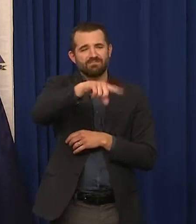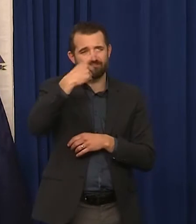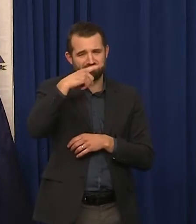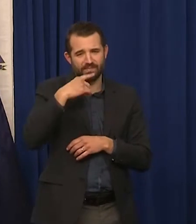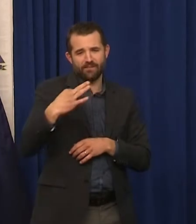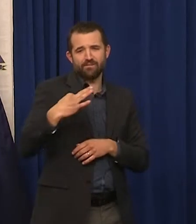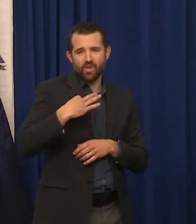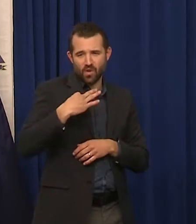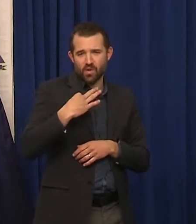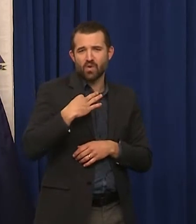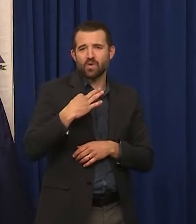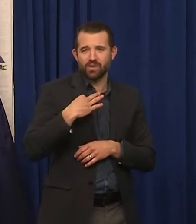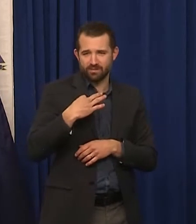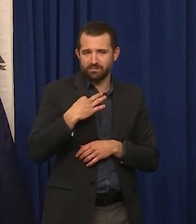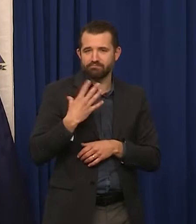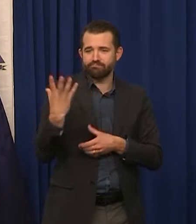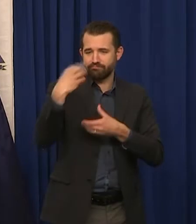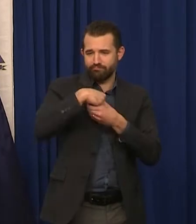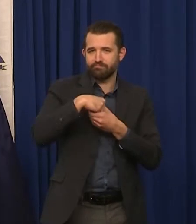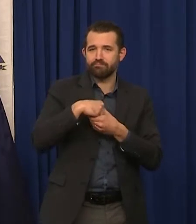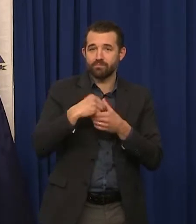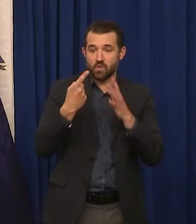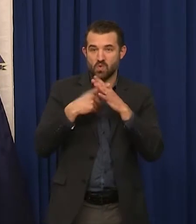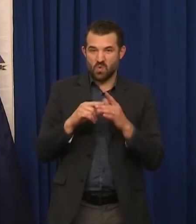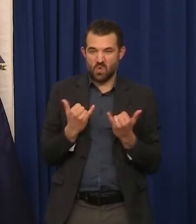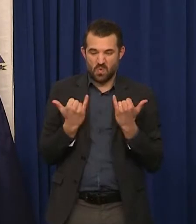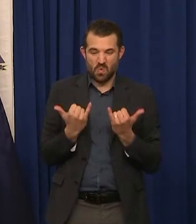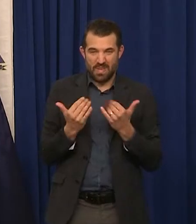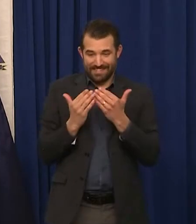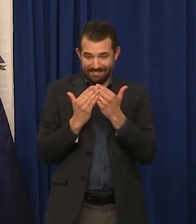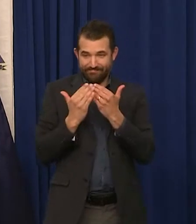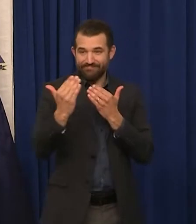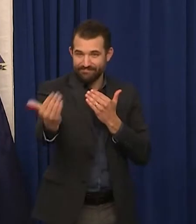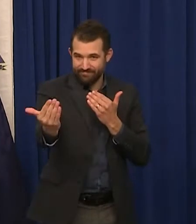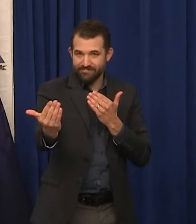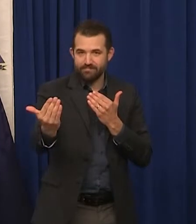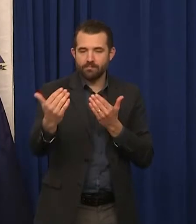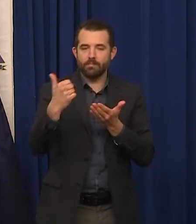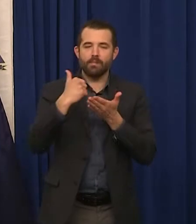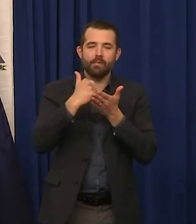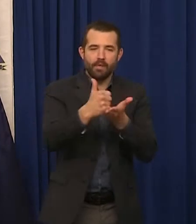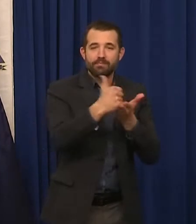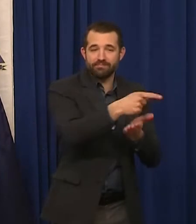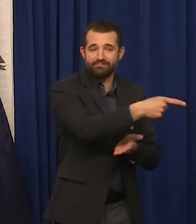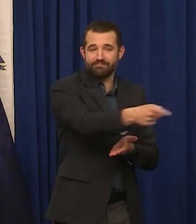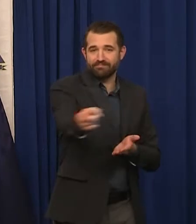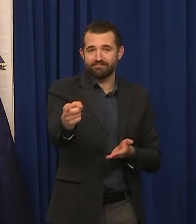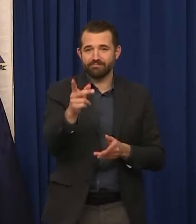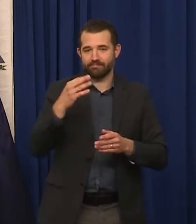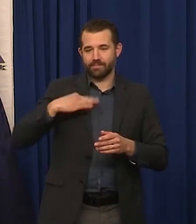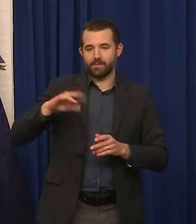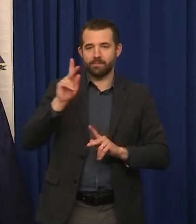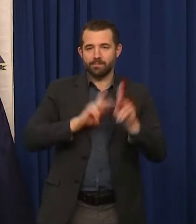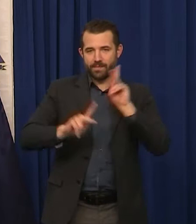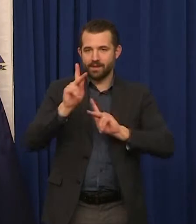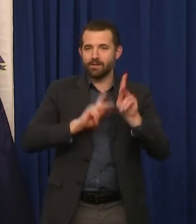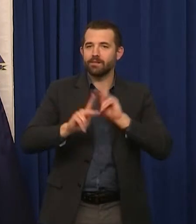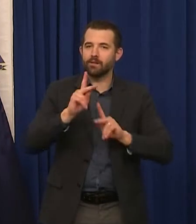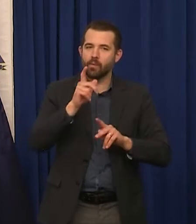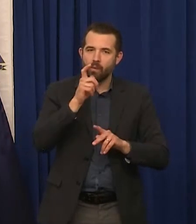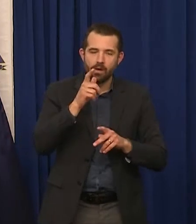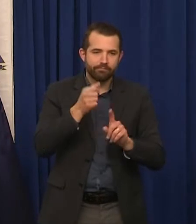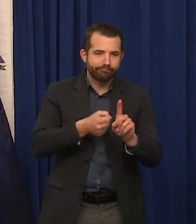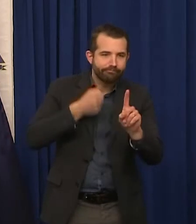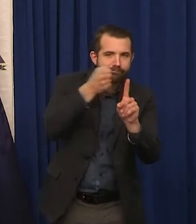line, which officially launches today, will help Maine healthcare workers, first responders, and others who